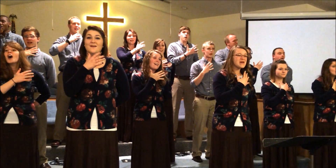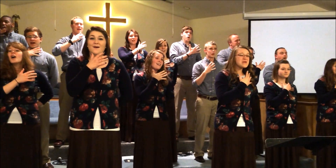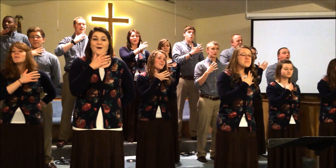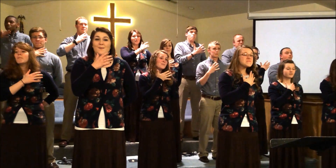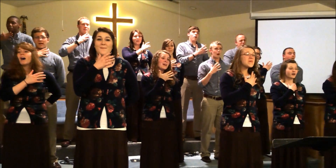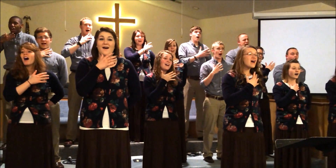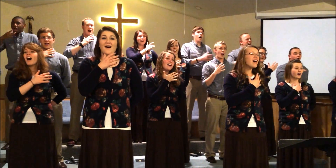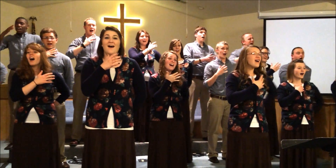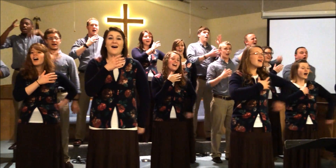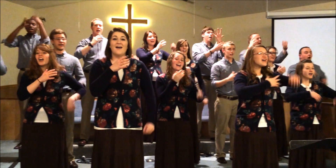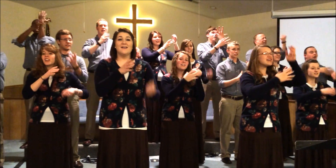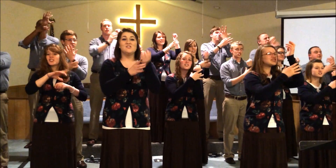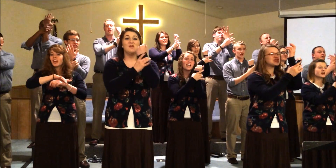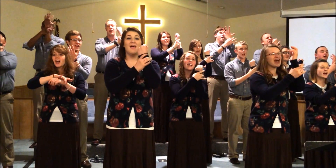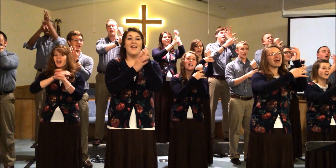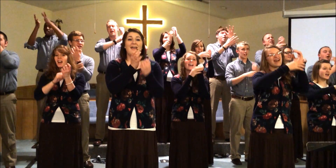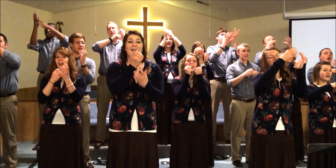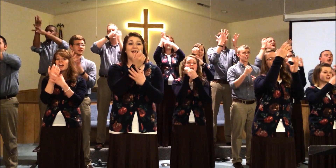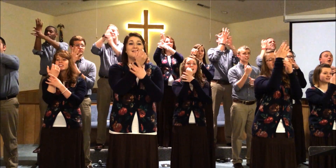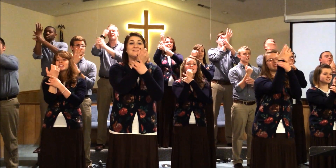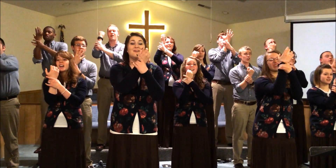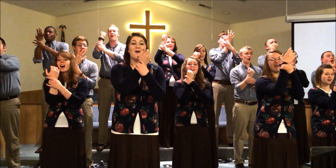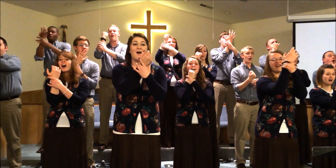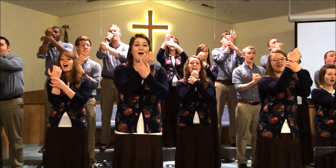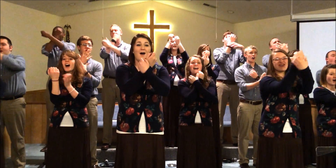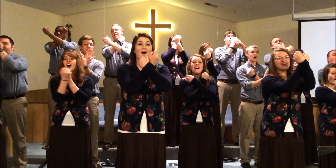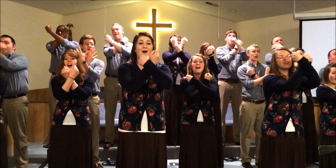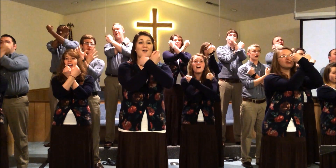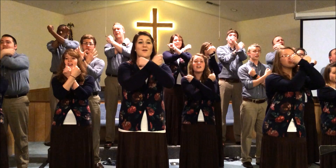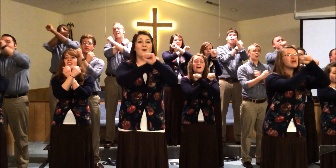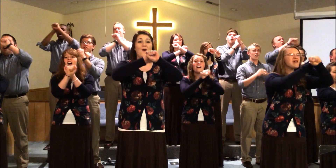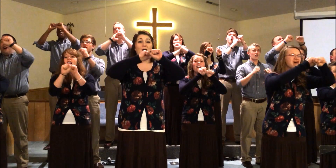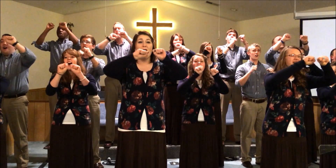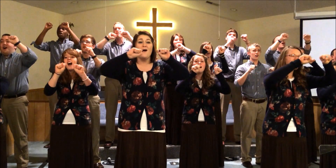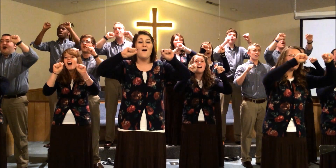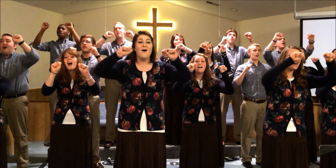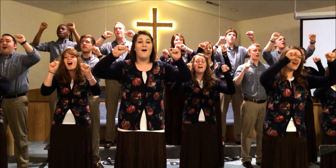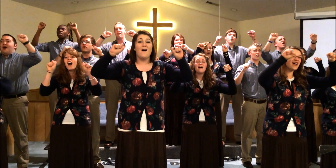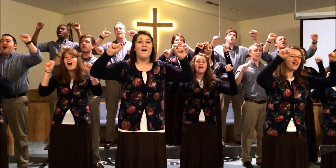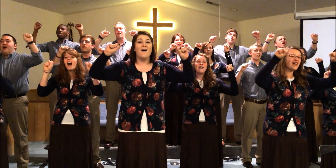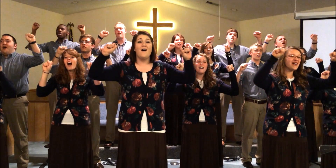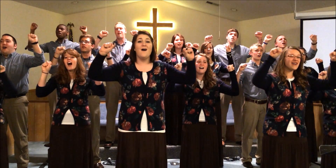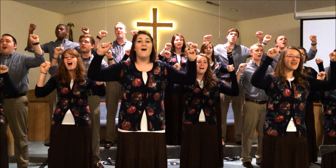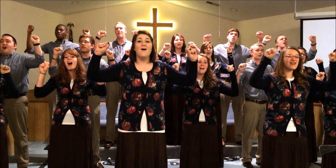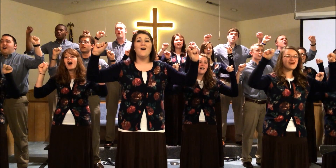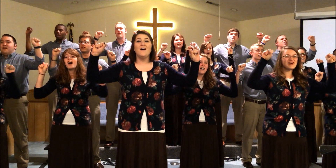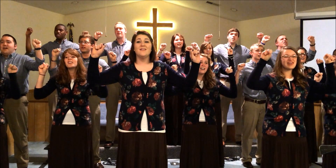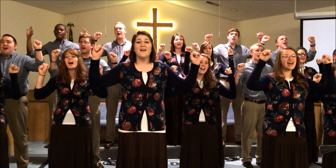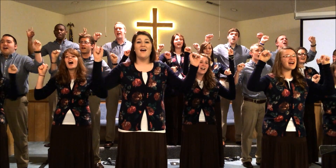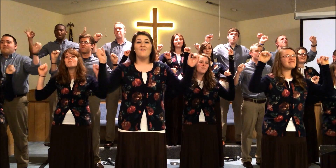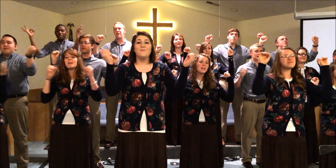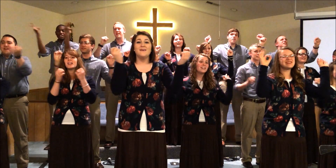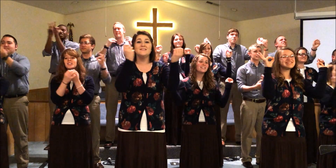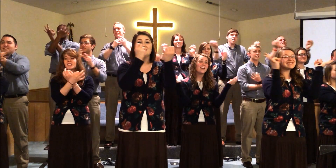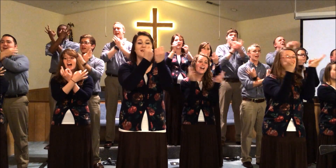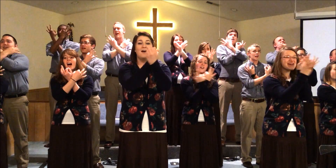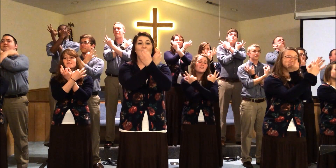My chains are gone, I've been set